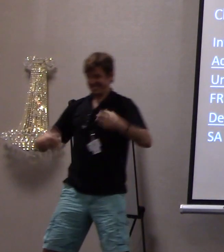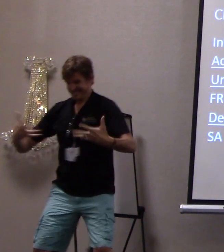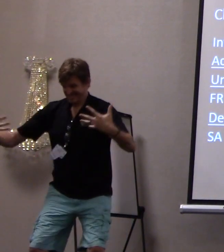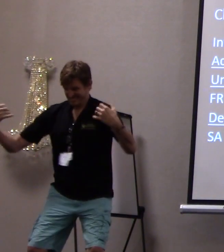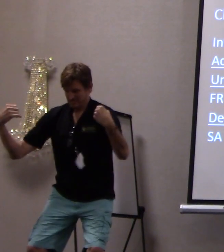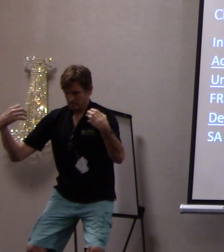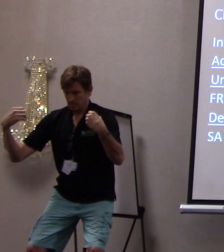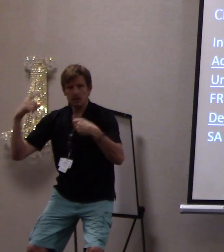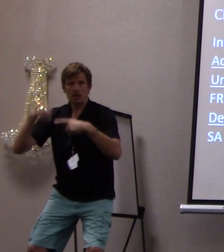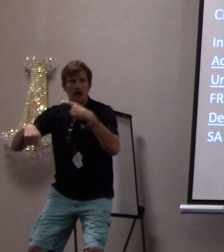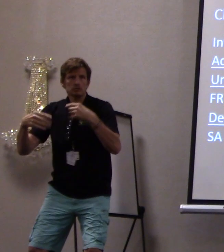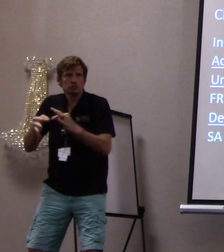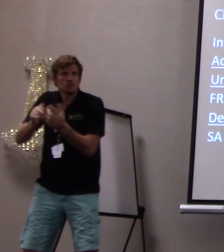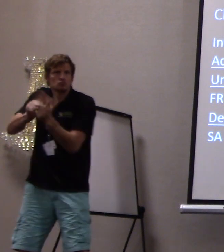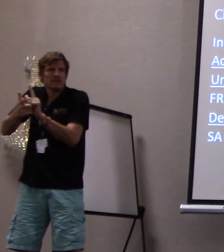suck.